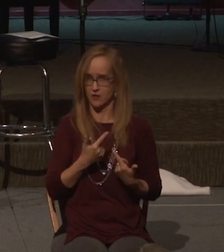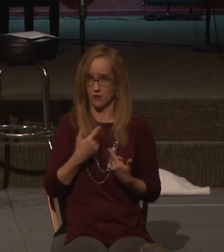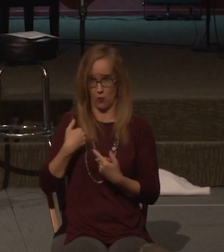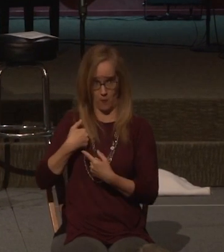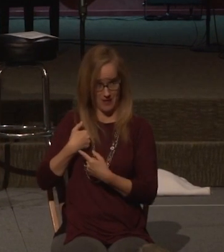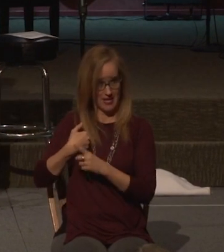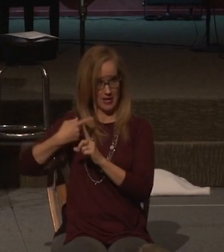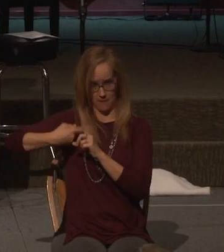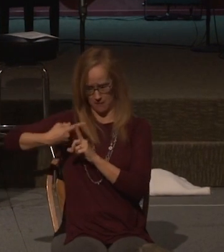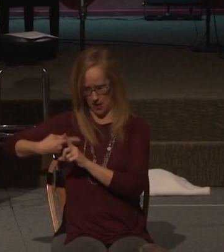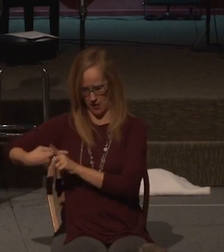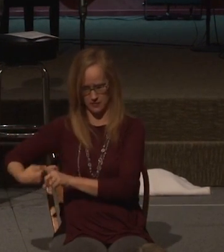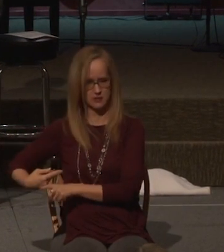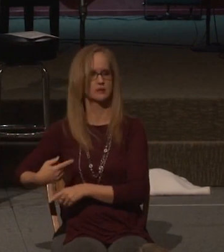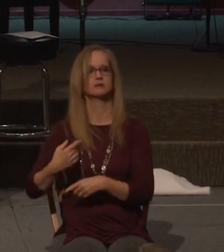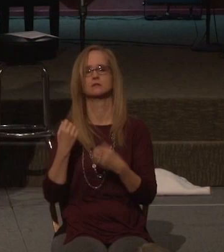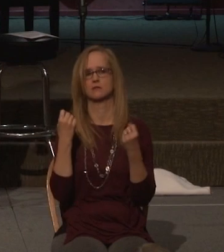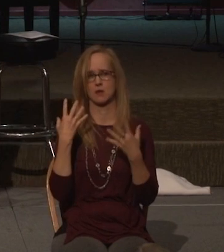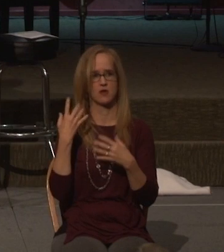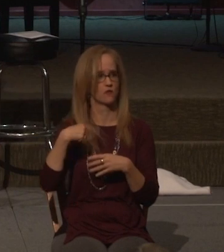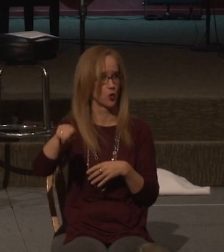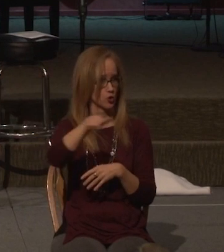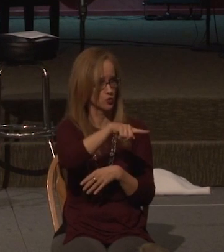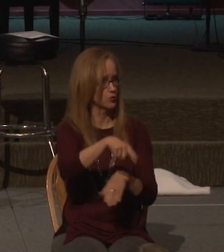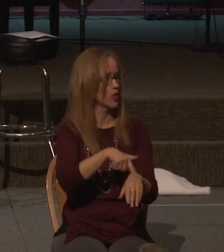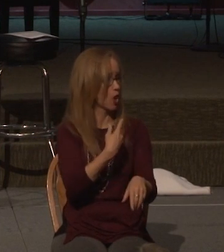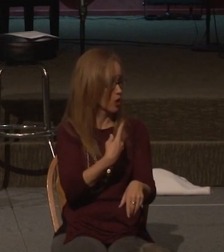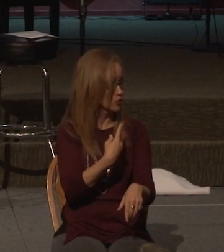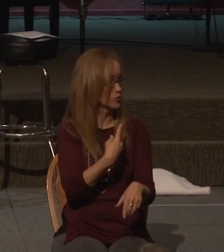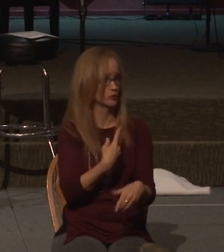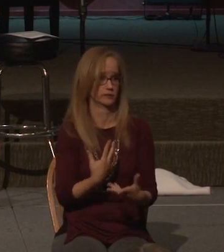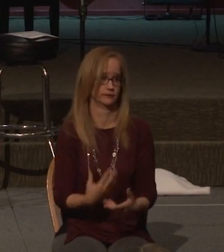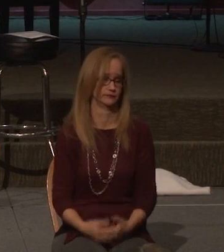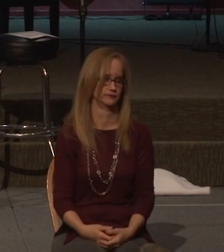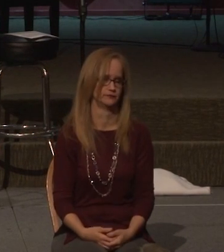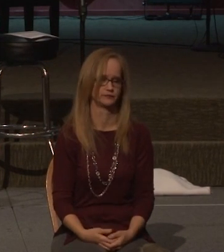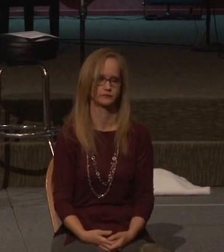you, it's lasted that much or longer.